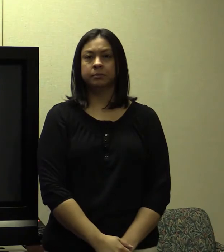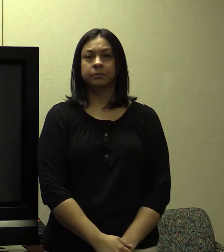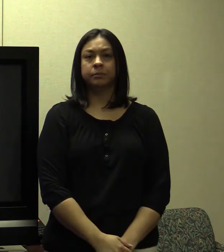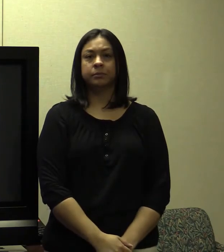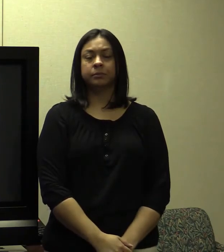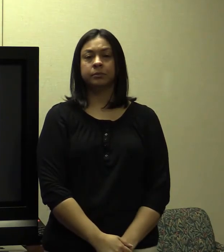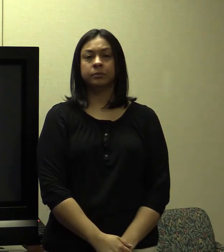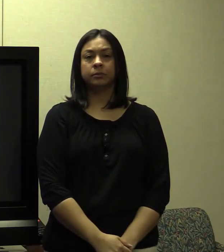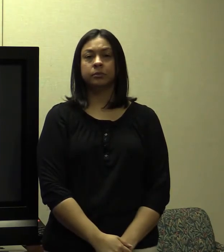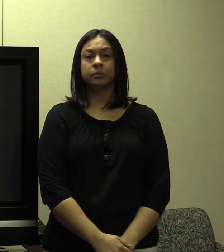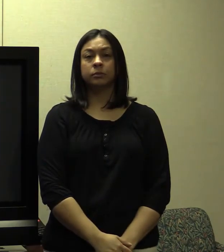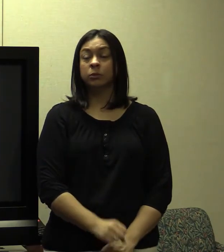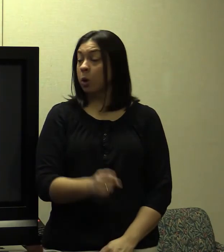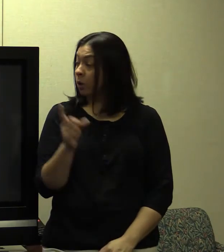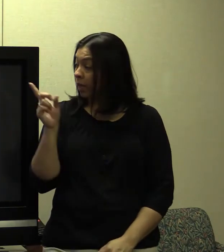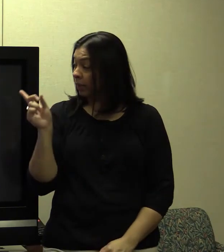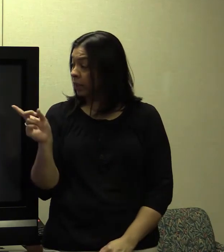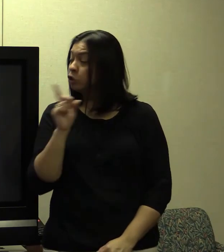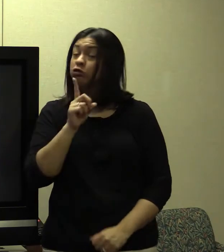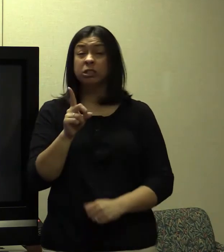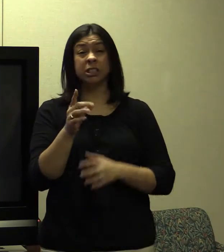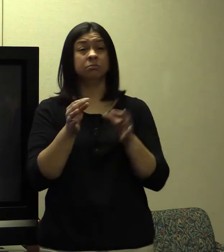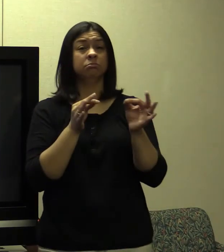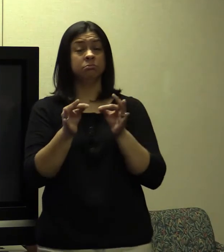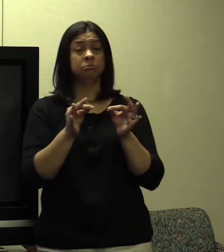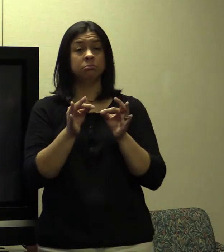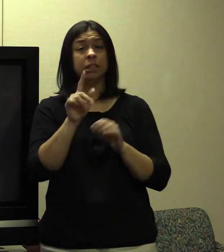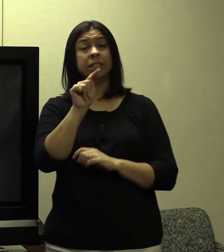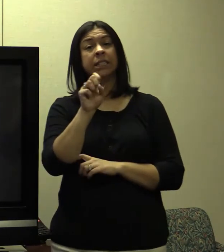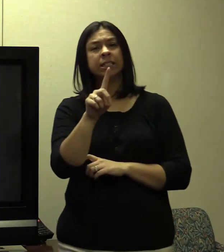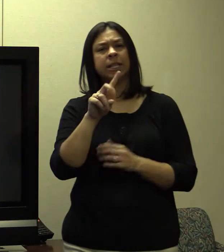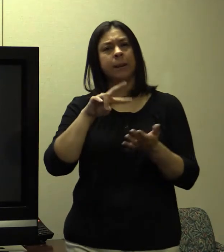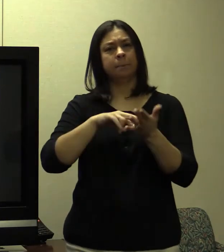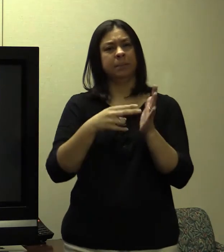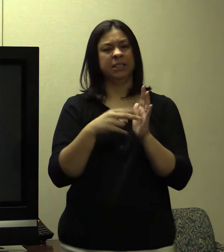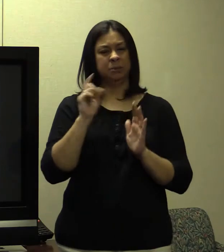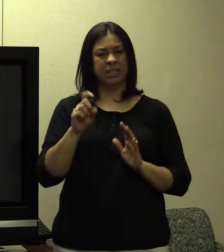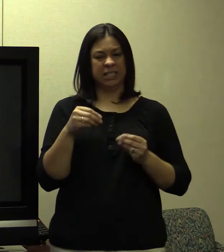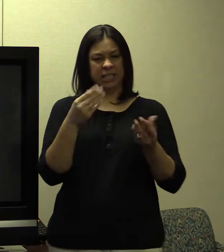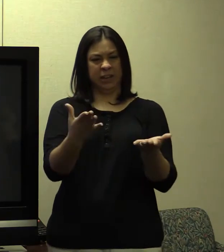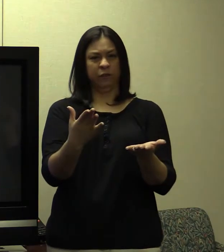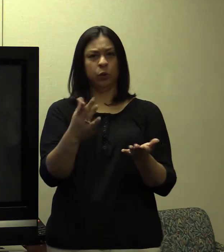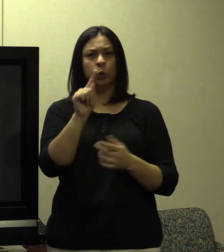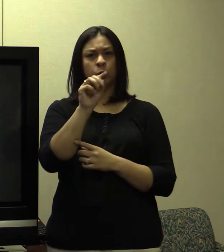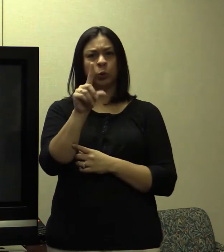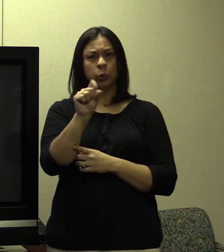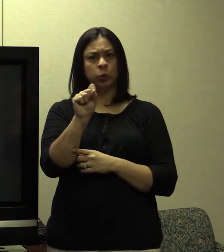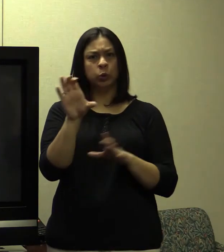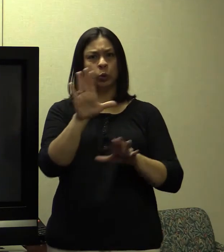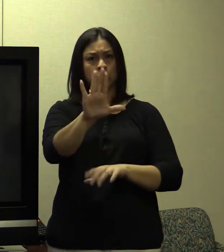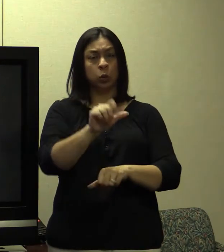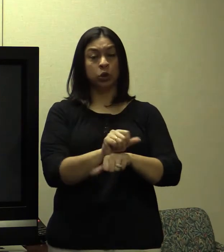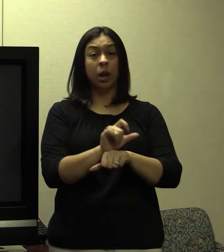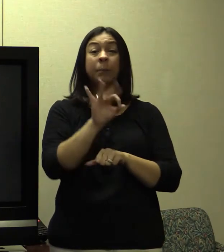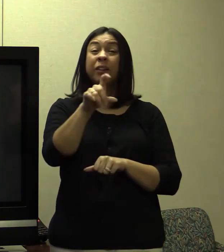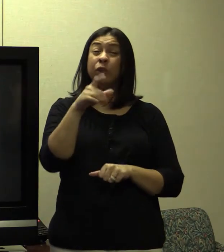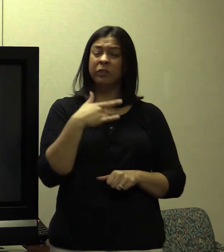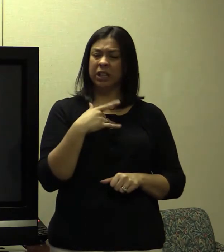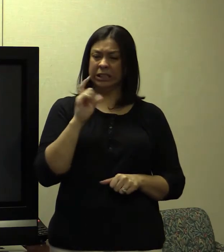So this is basically saying that TSD must give you the tools to do your job. If you need gloves to do your job to keep